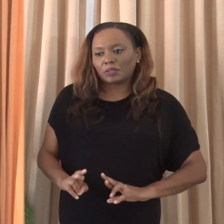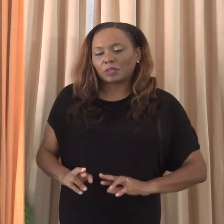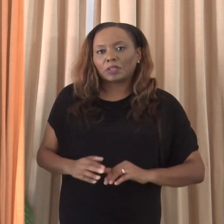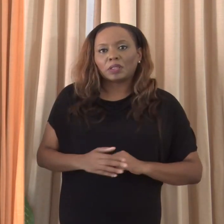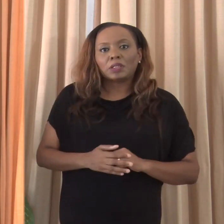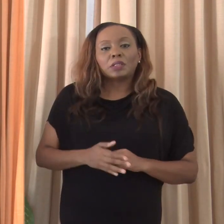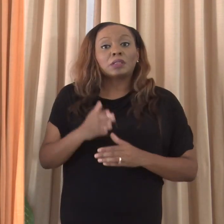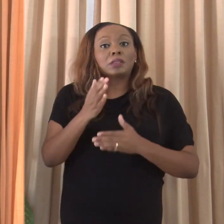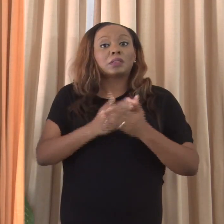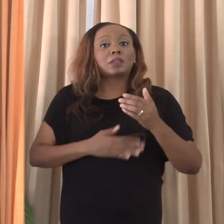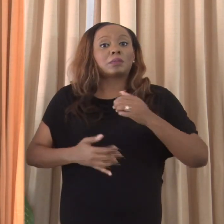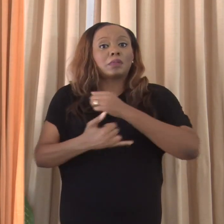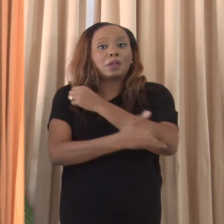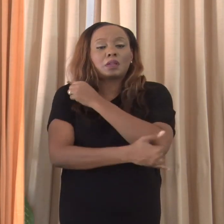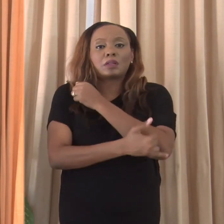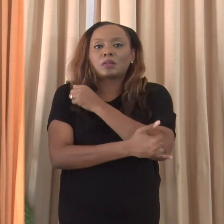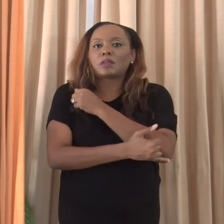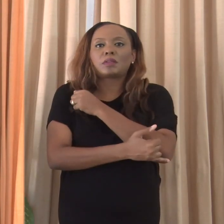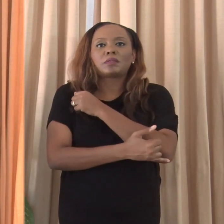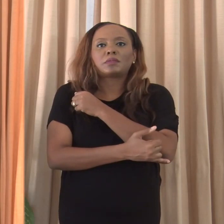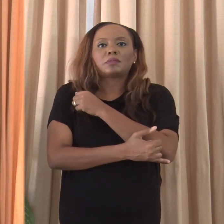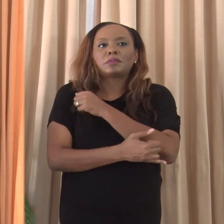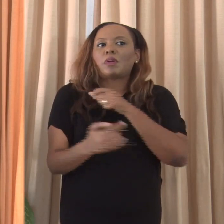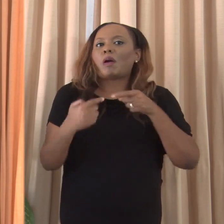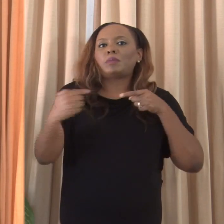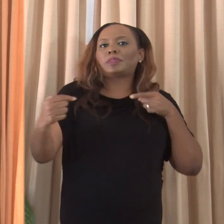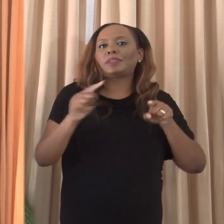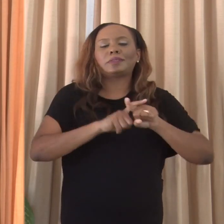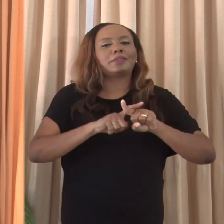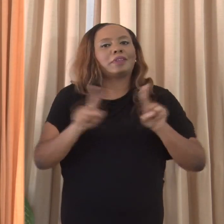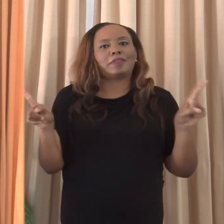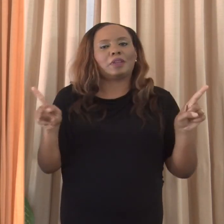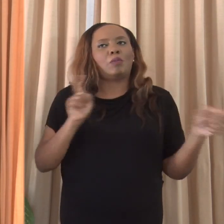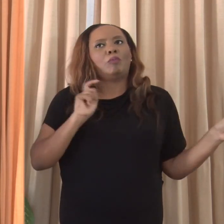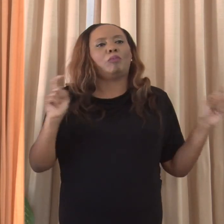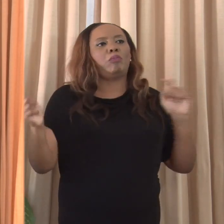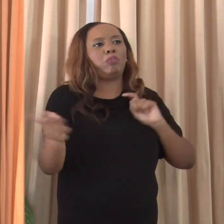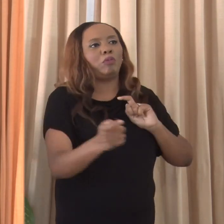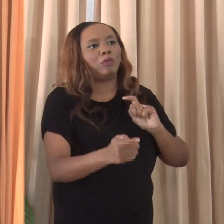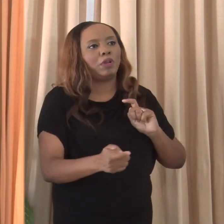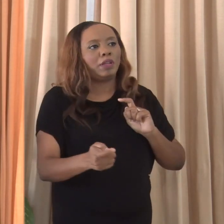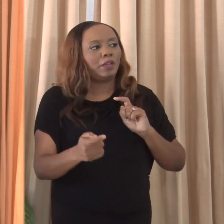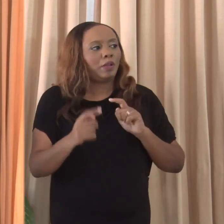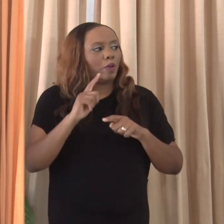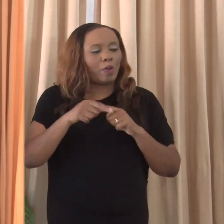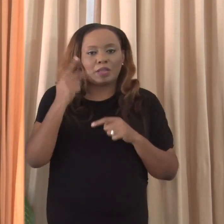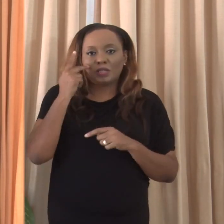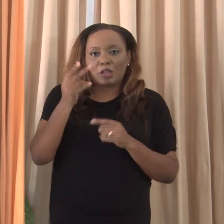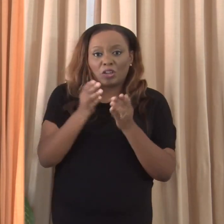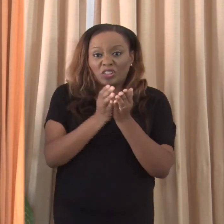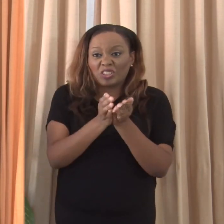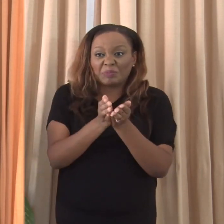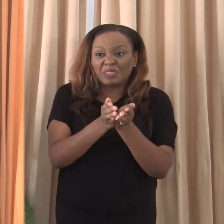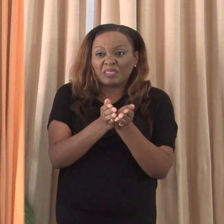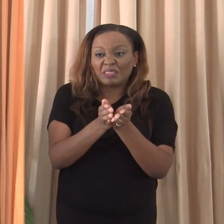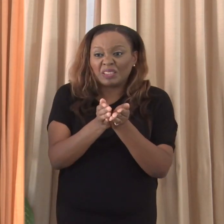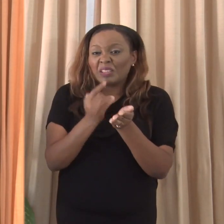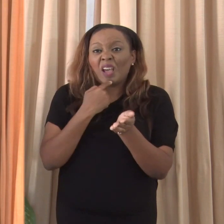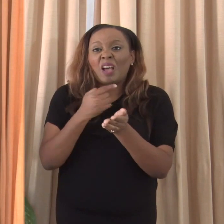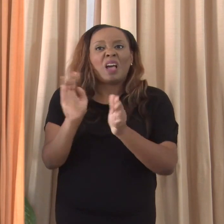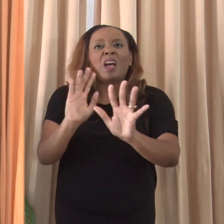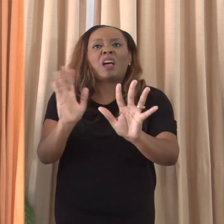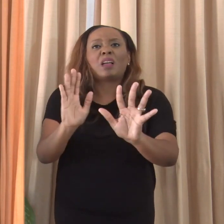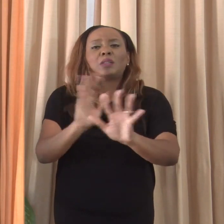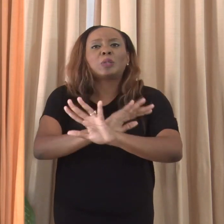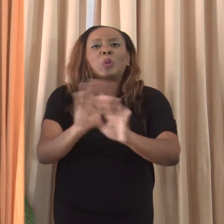some countries which took a completely opposite position and almost chased ships away from their shores. The reality is that I saw